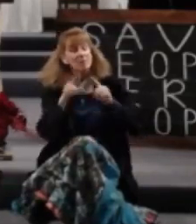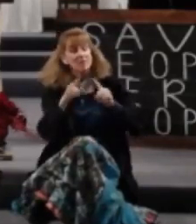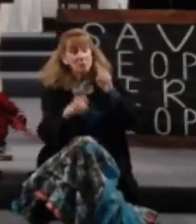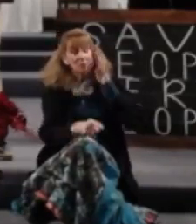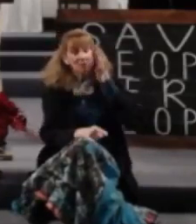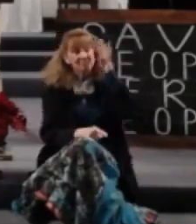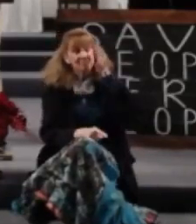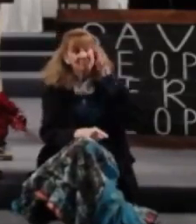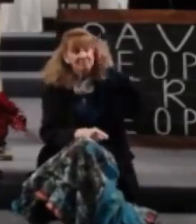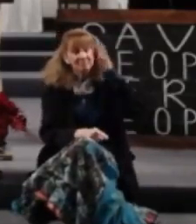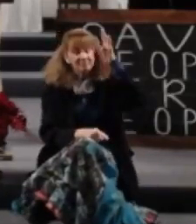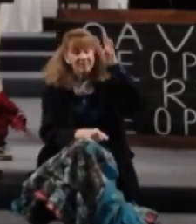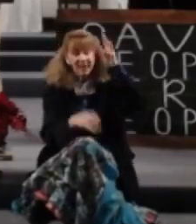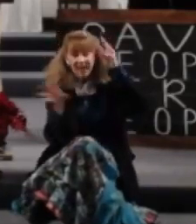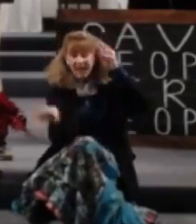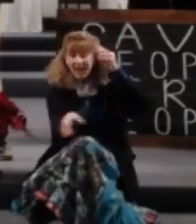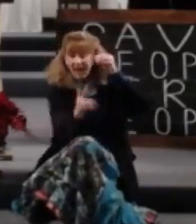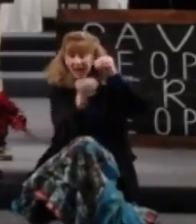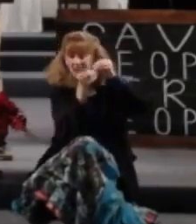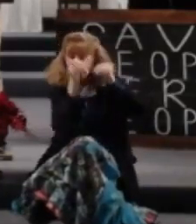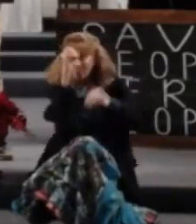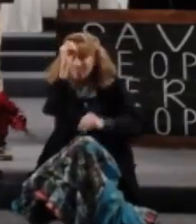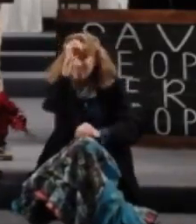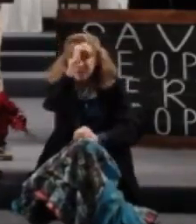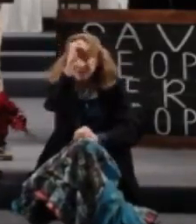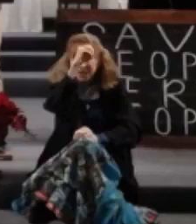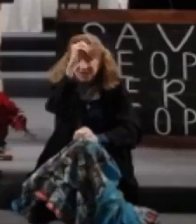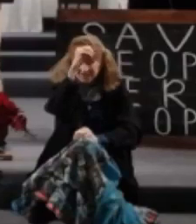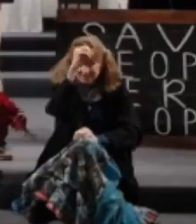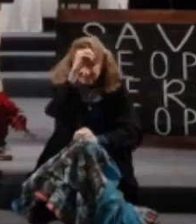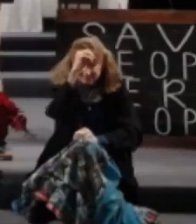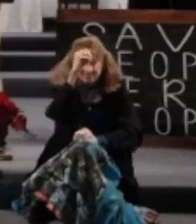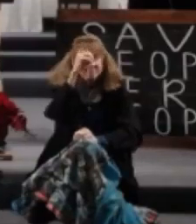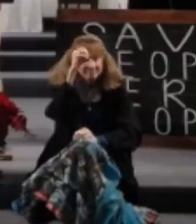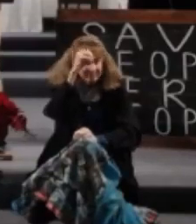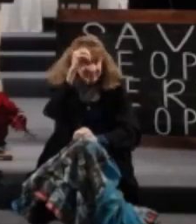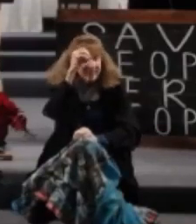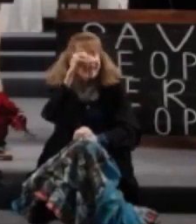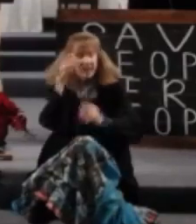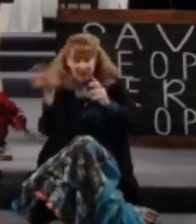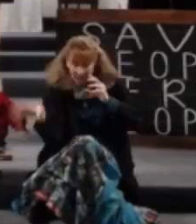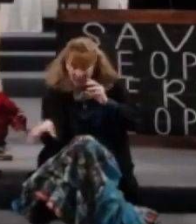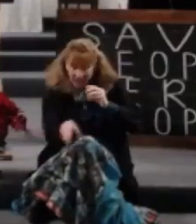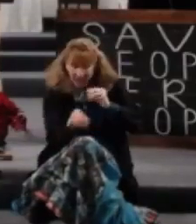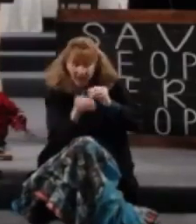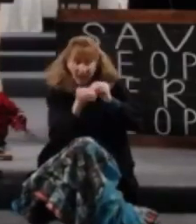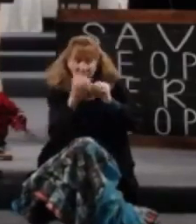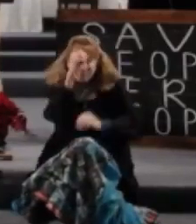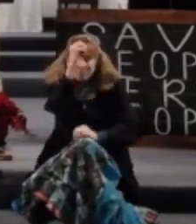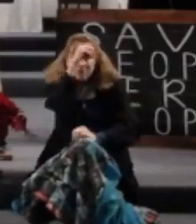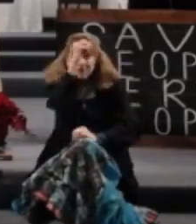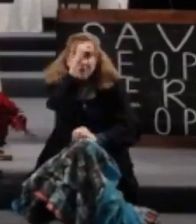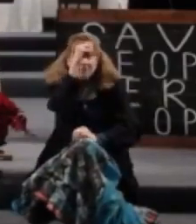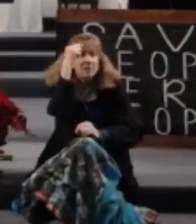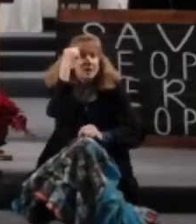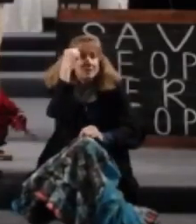their opinions, defying scripture, substitute their opinions because they